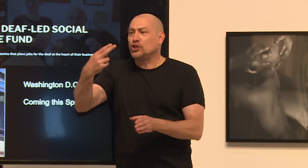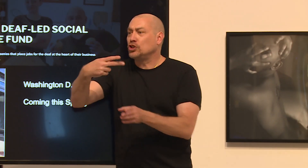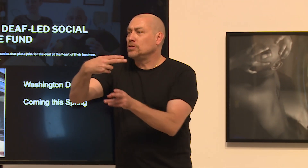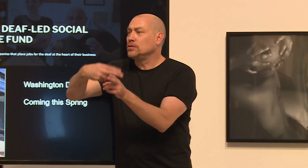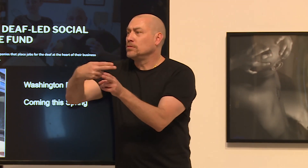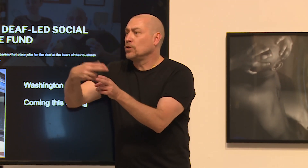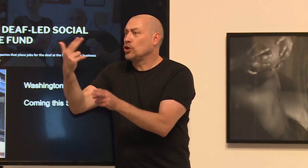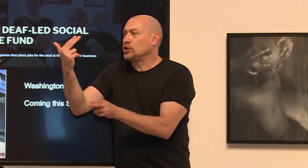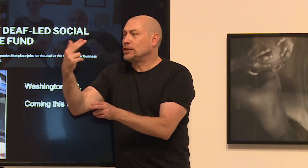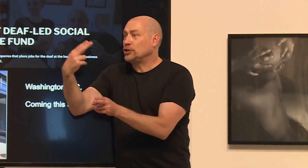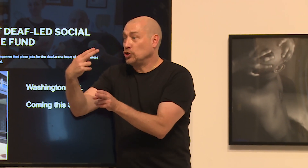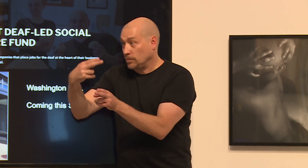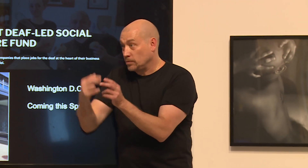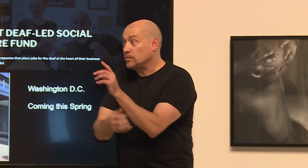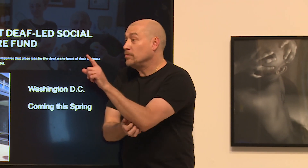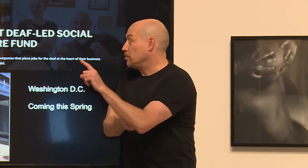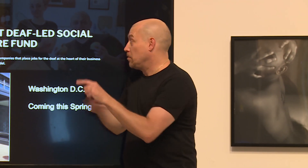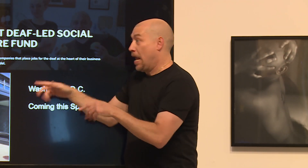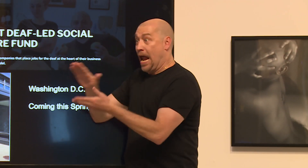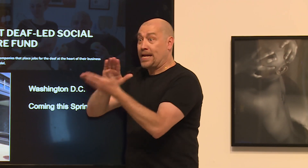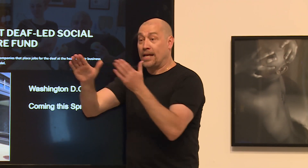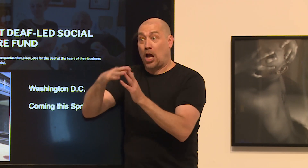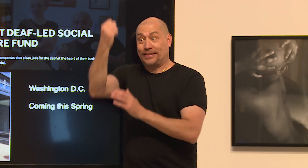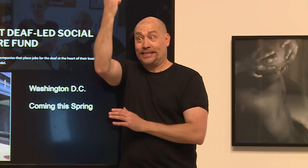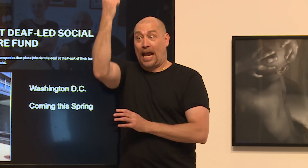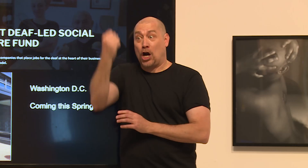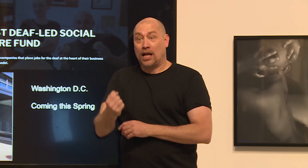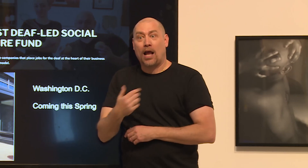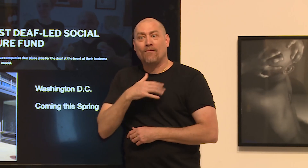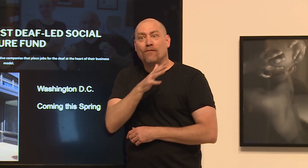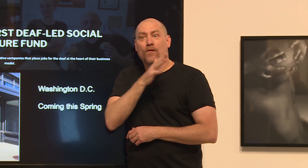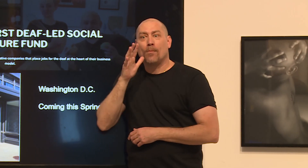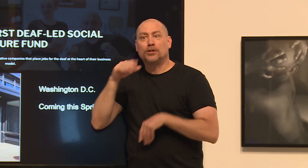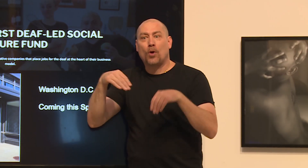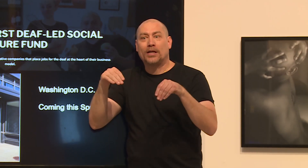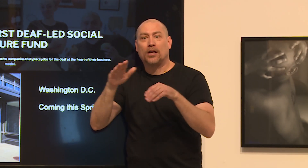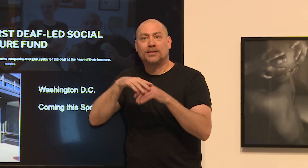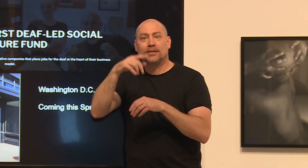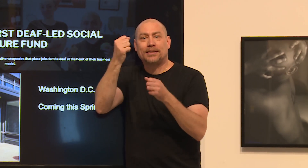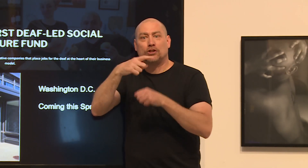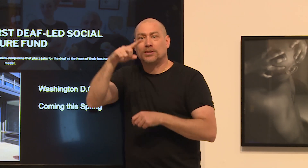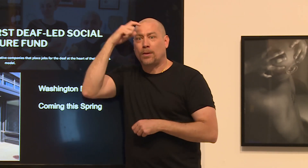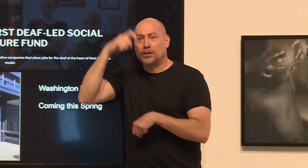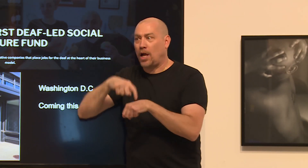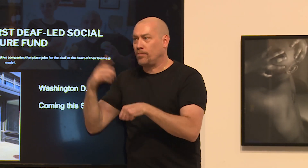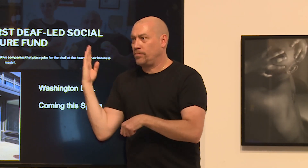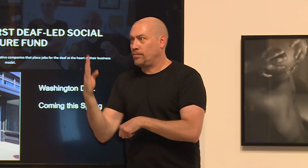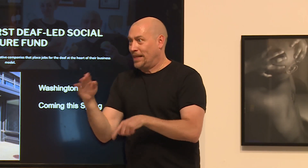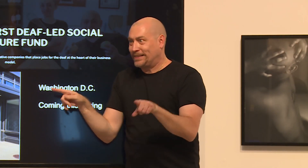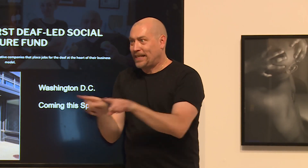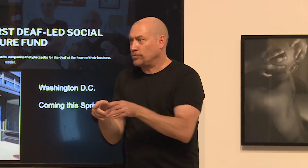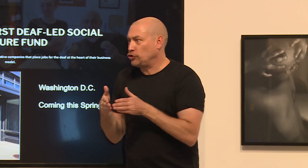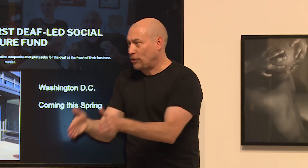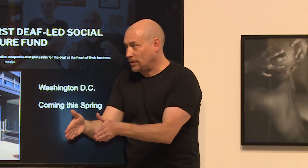In DC, it's going to be on 13th and H, down by the farmer's market, that same street where the farmer's market